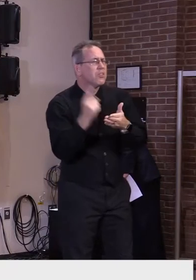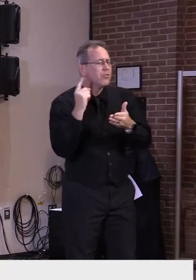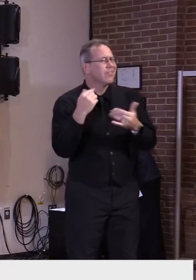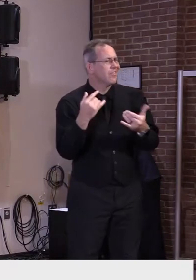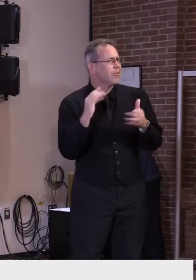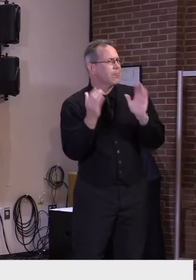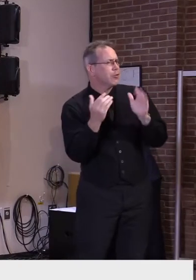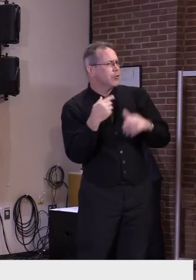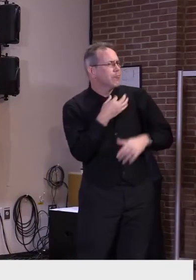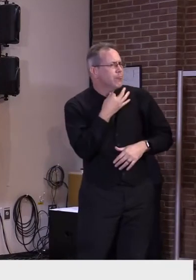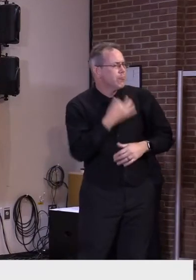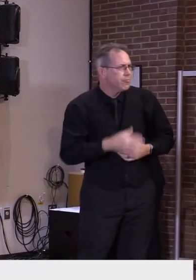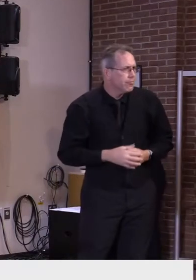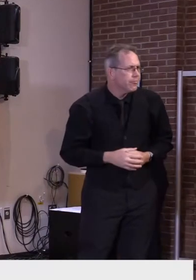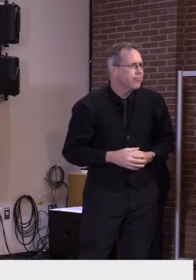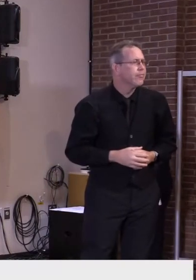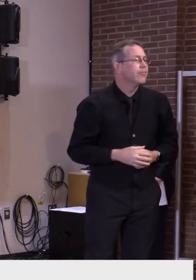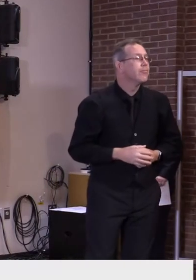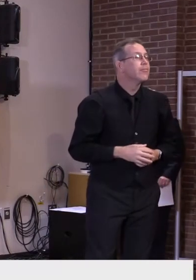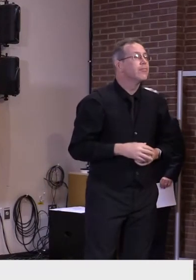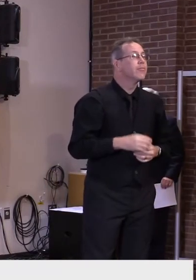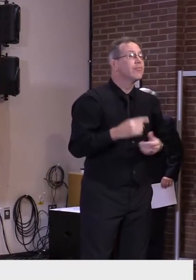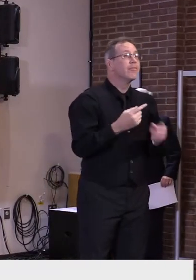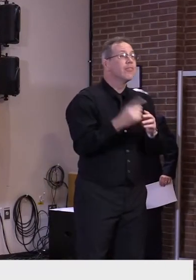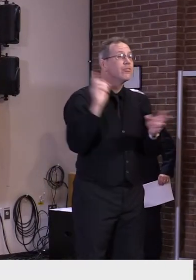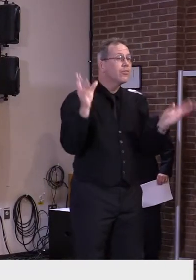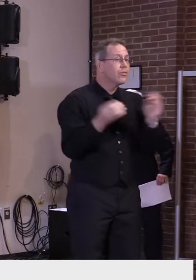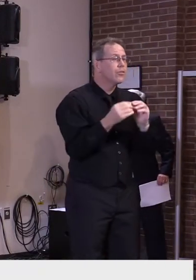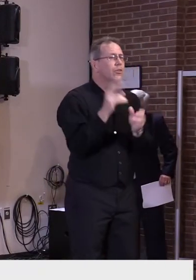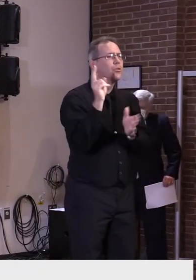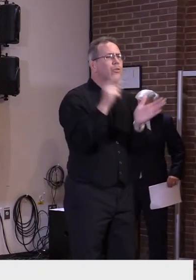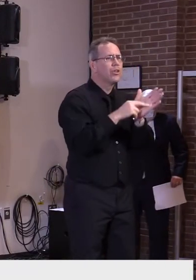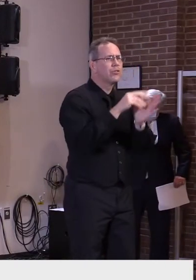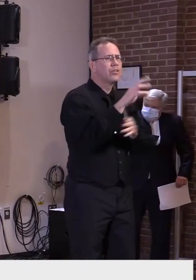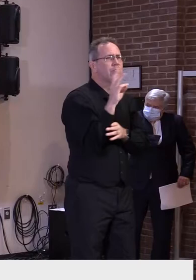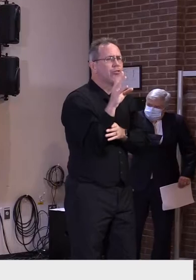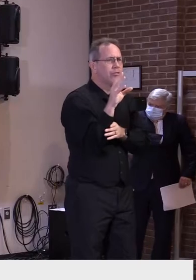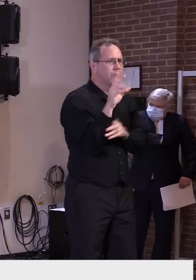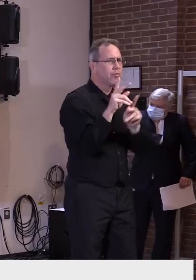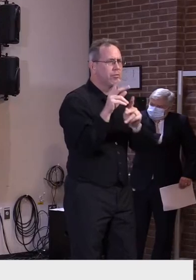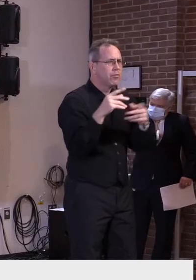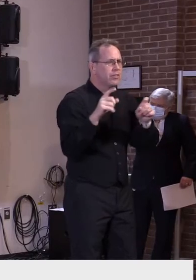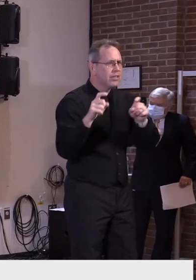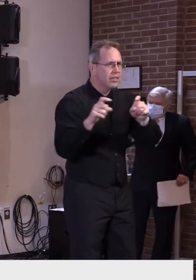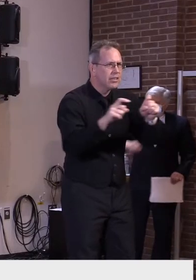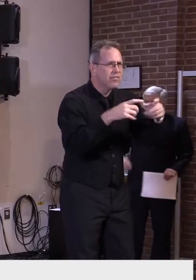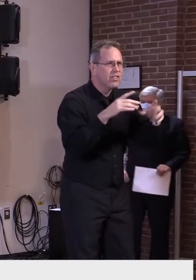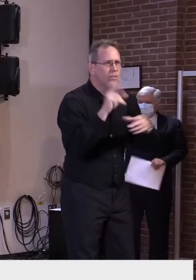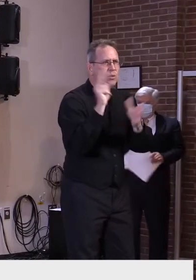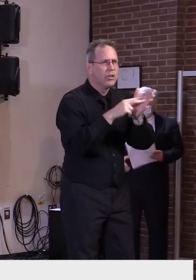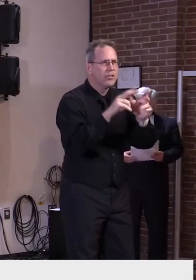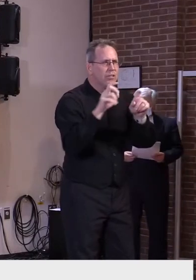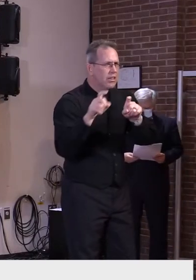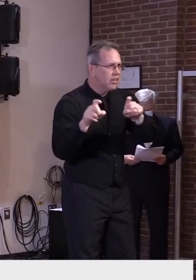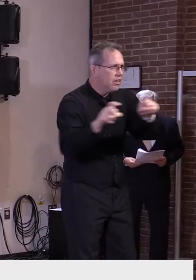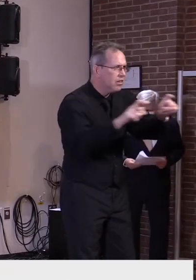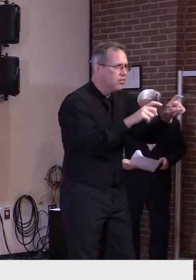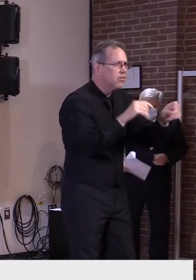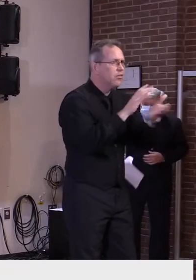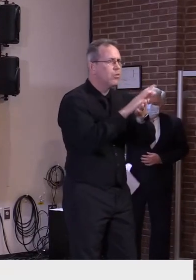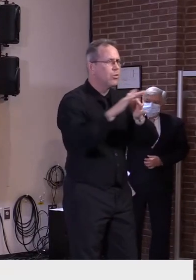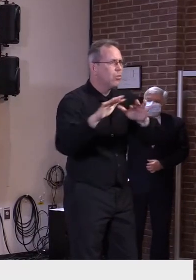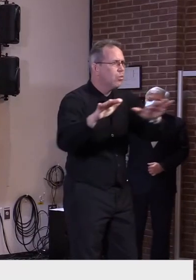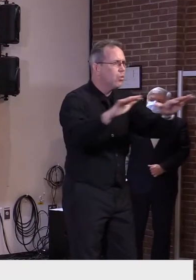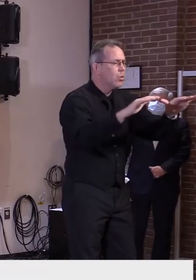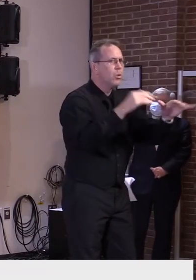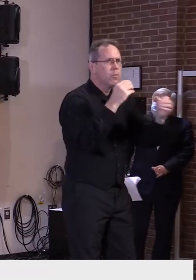last week, altogether, we had 2,600 antigen tests administered as part of Test to Stay. So you can see the program is ramping up considerably in our